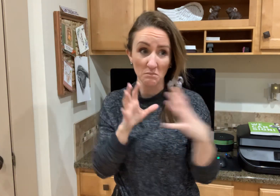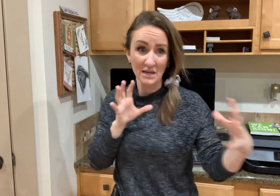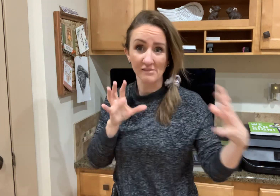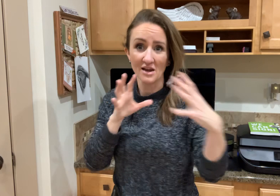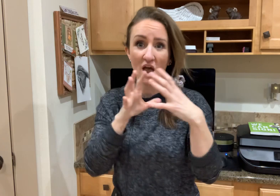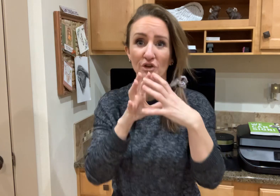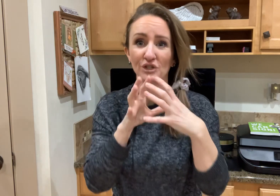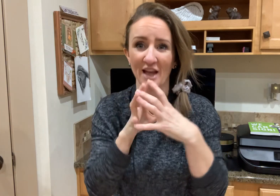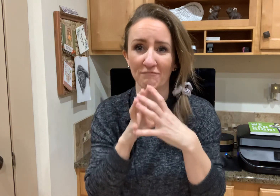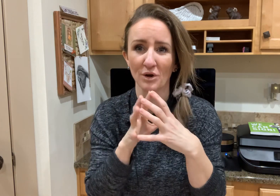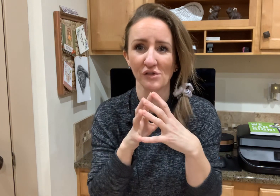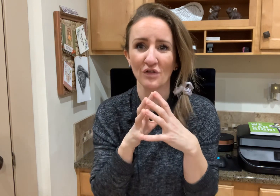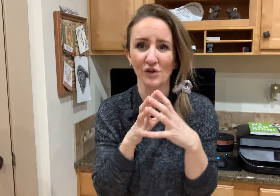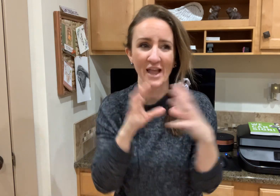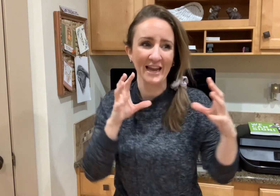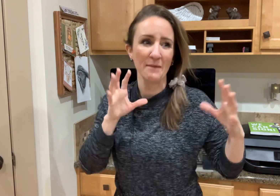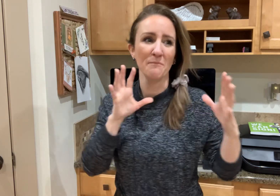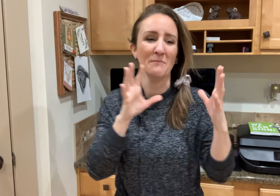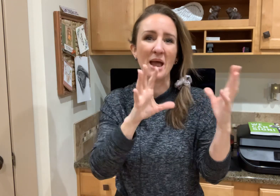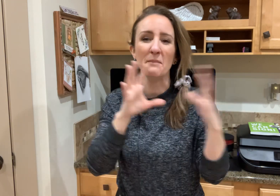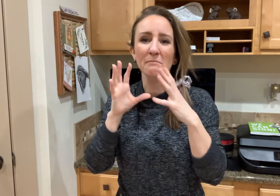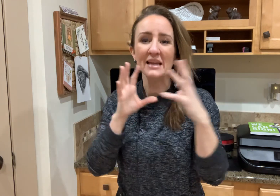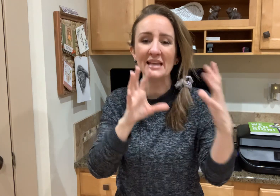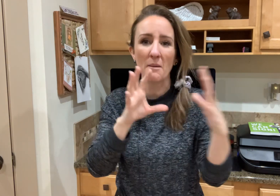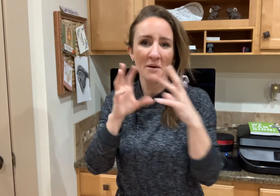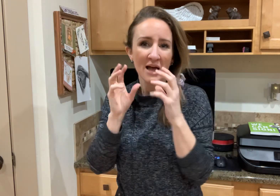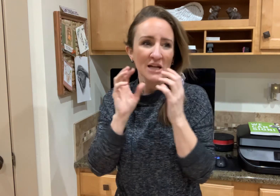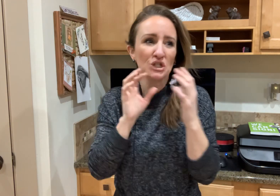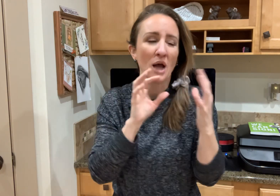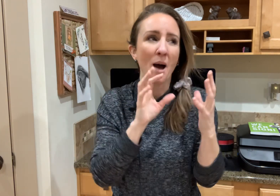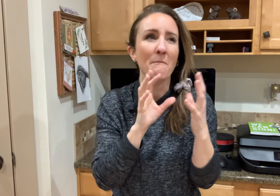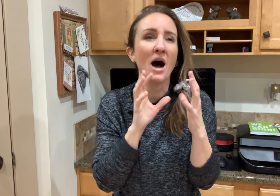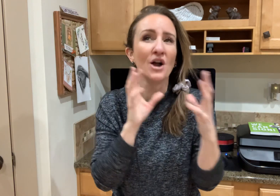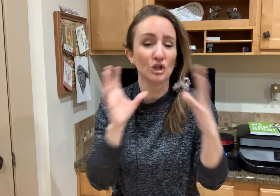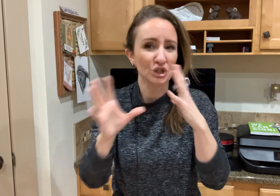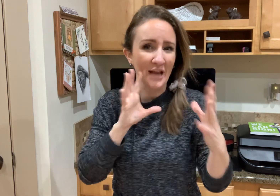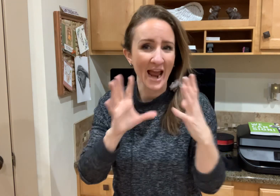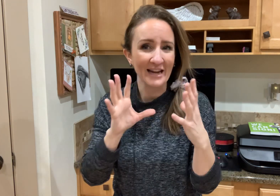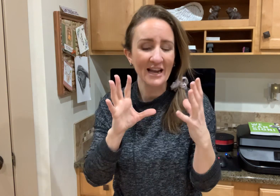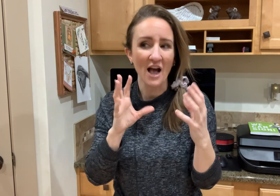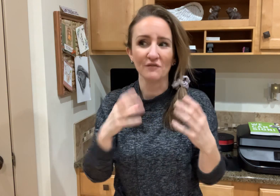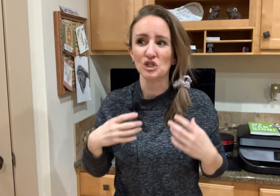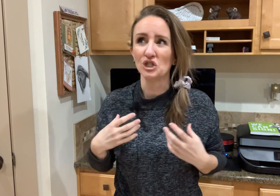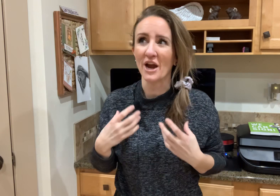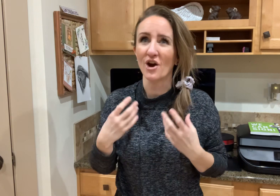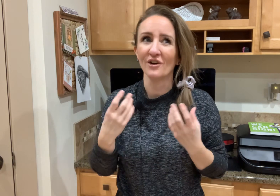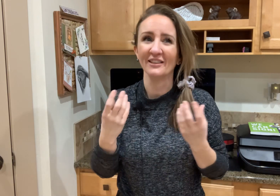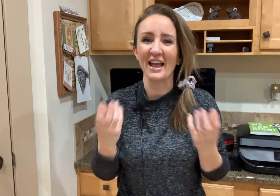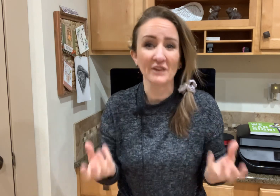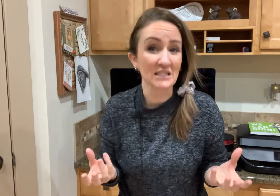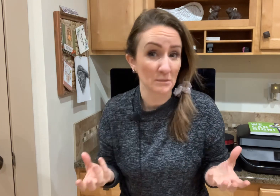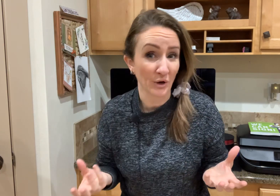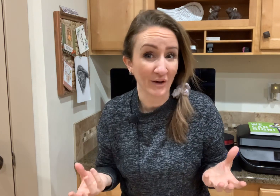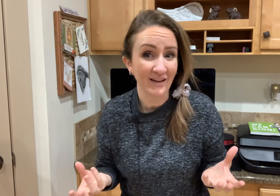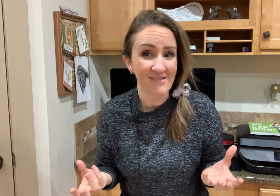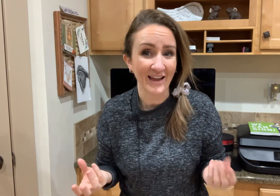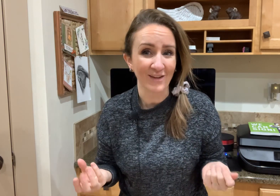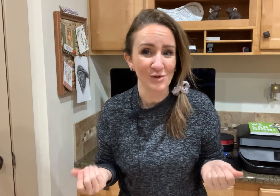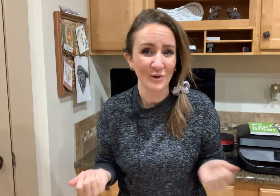meets another deaf person, there's like an immediate understanding of shared life experience, I guess you could